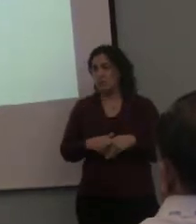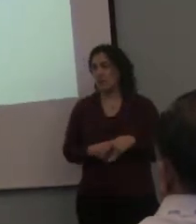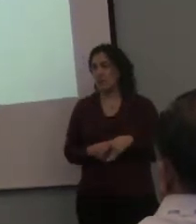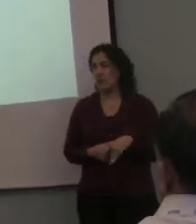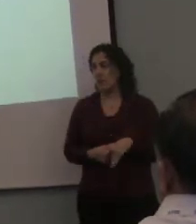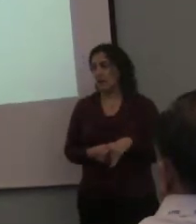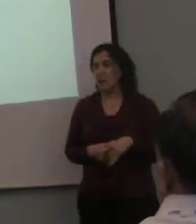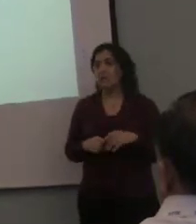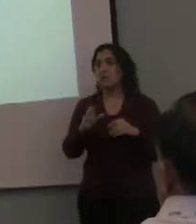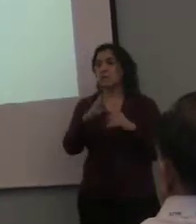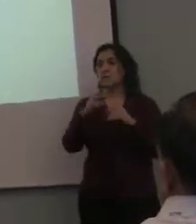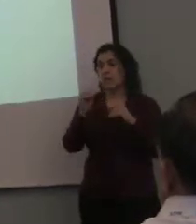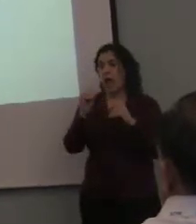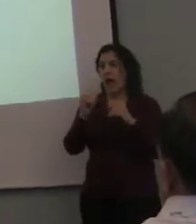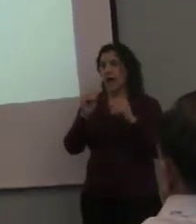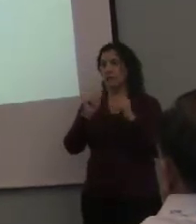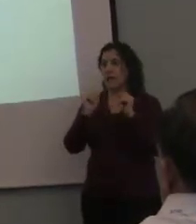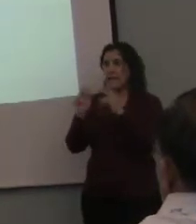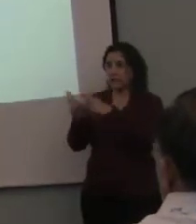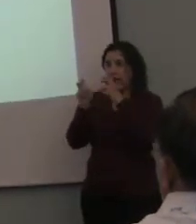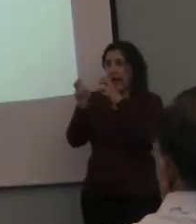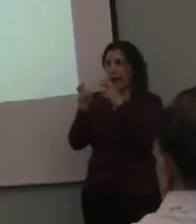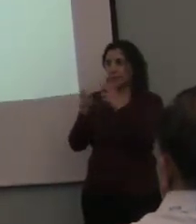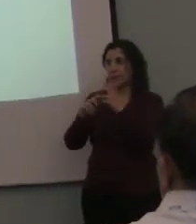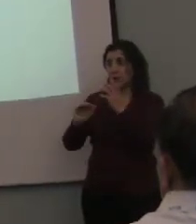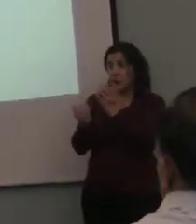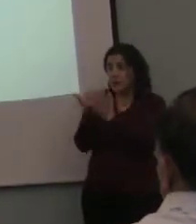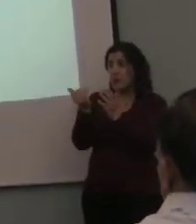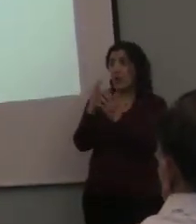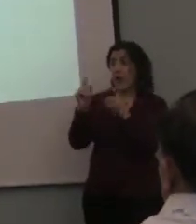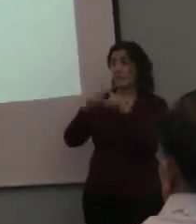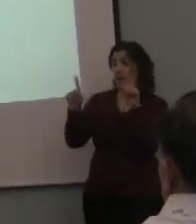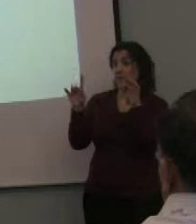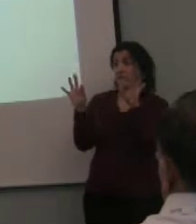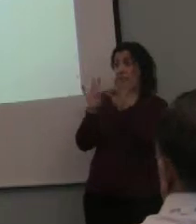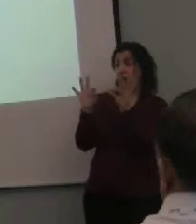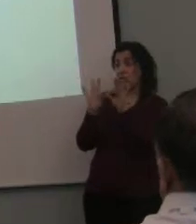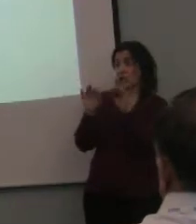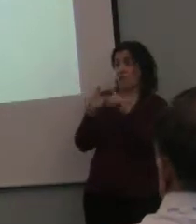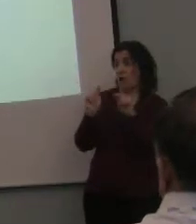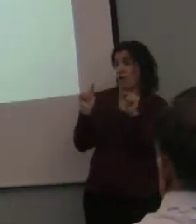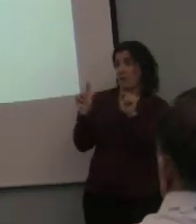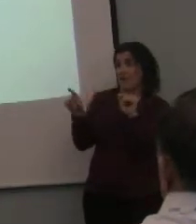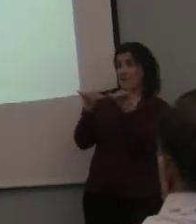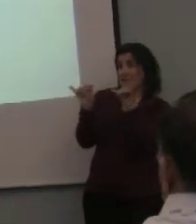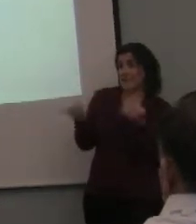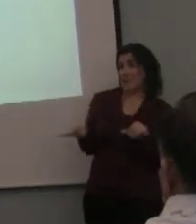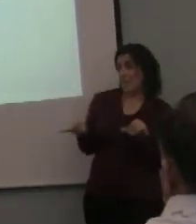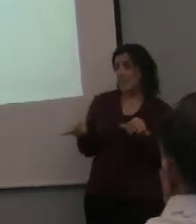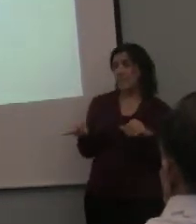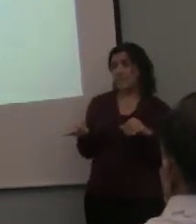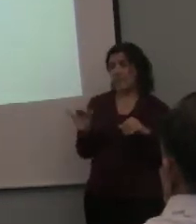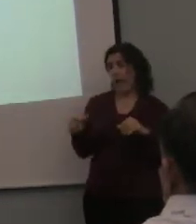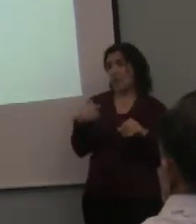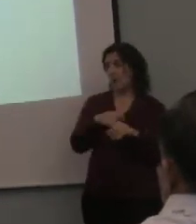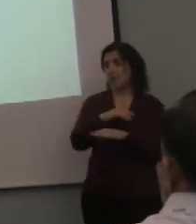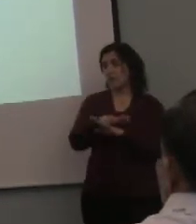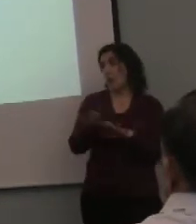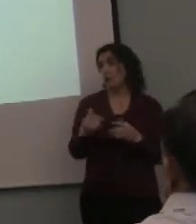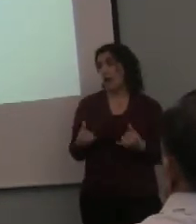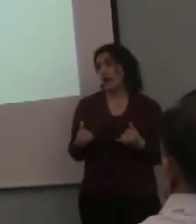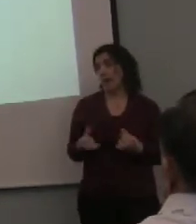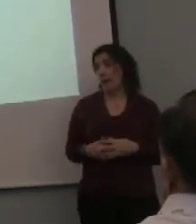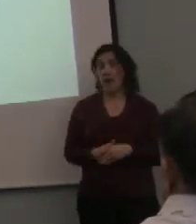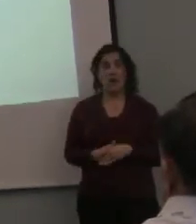and extract new and different value from the system that we don't right